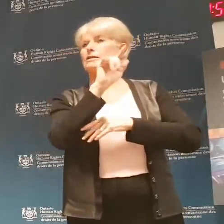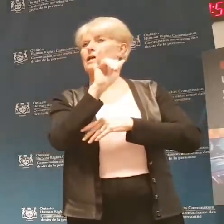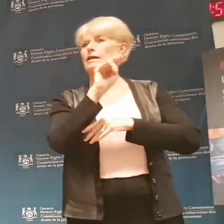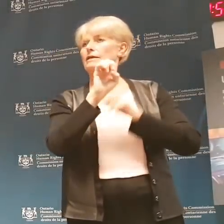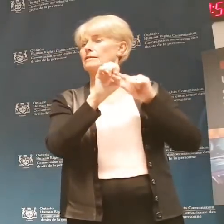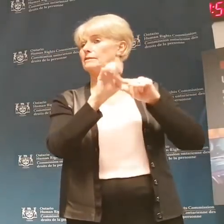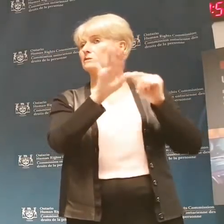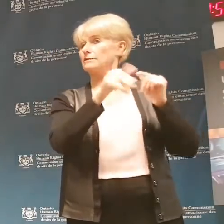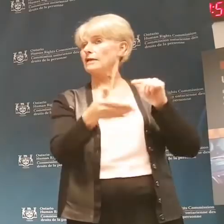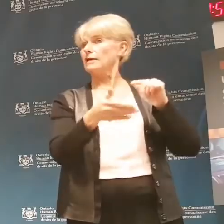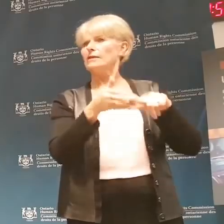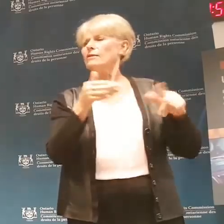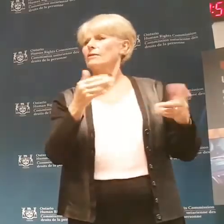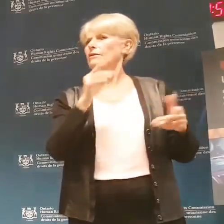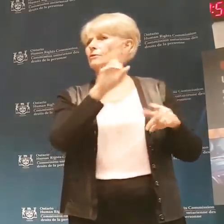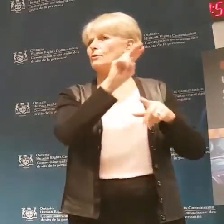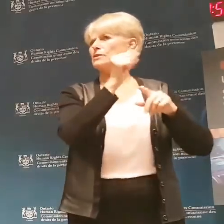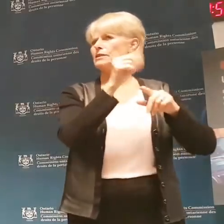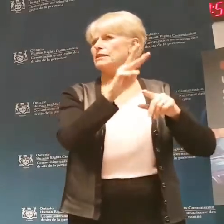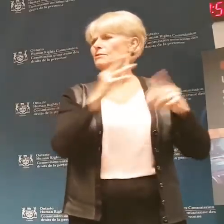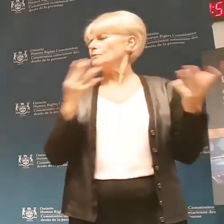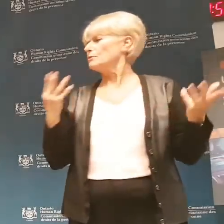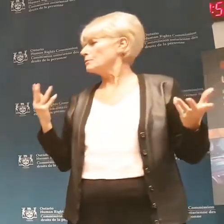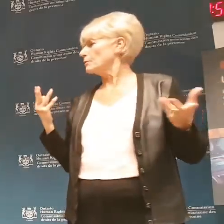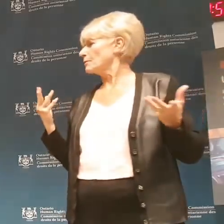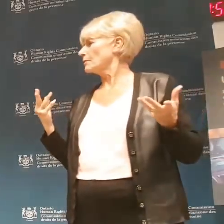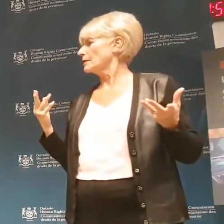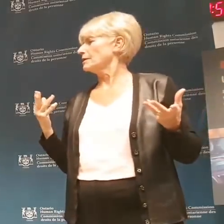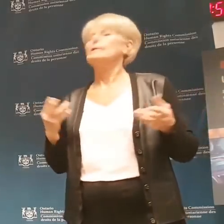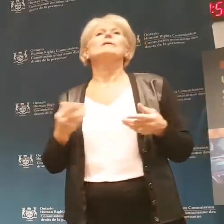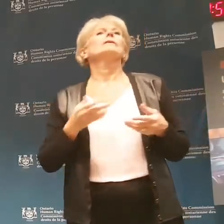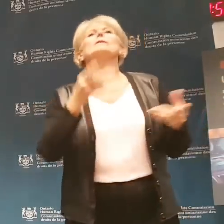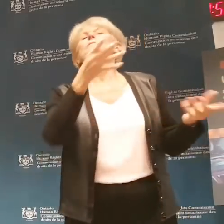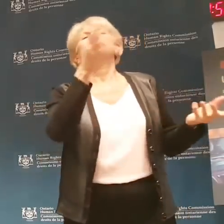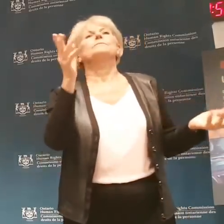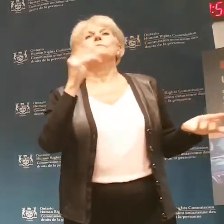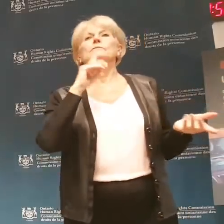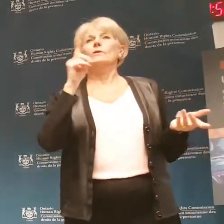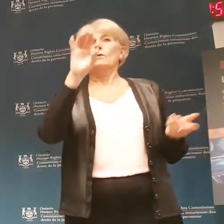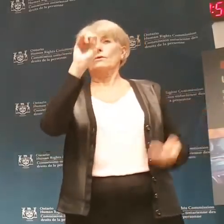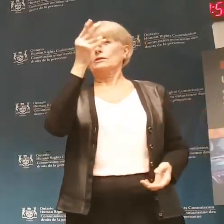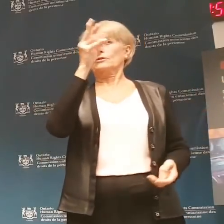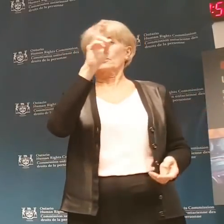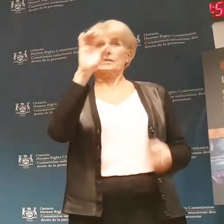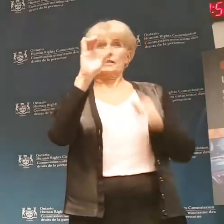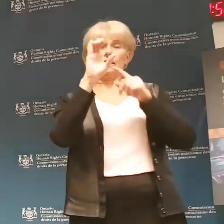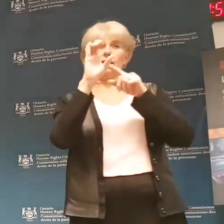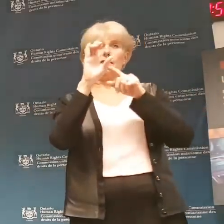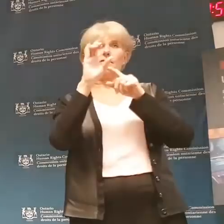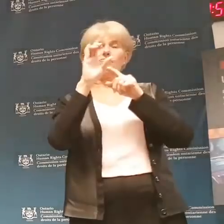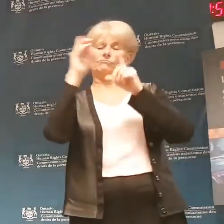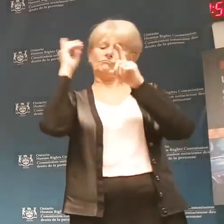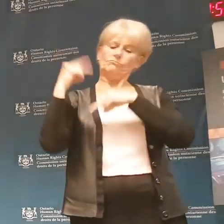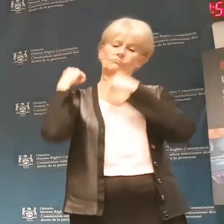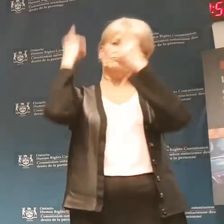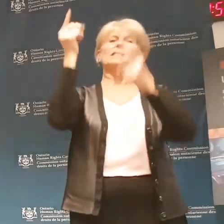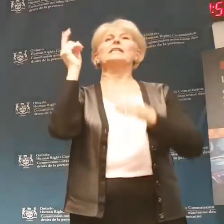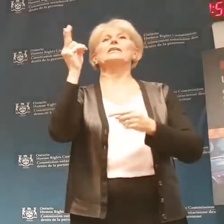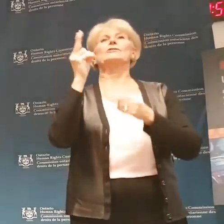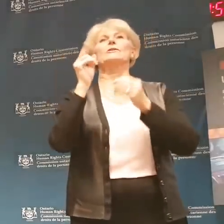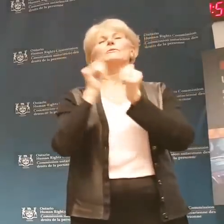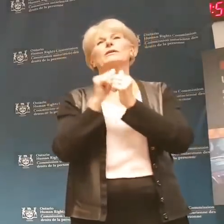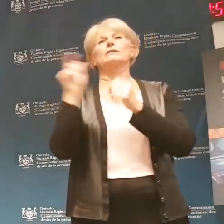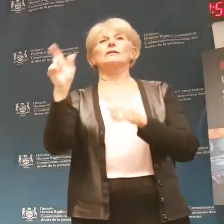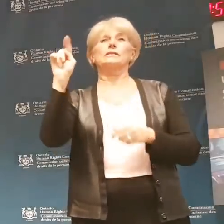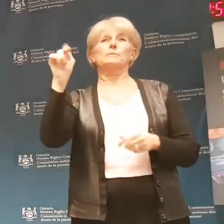December 2016, I believe? So the Ontario Human Rights Commission has a very long history with the